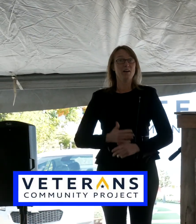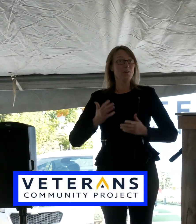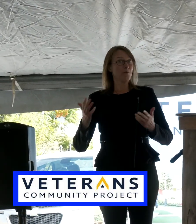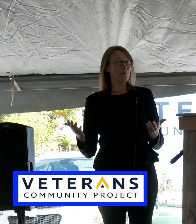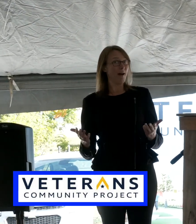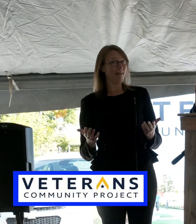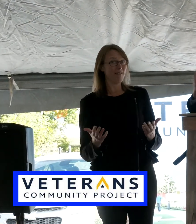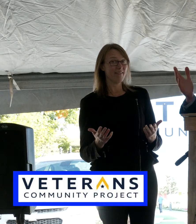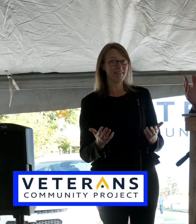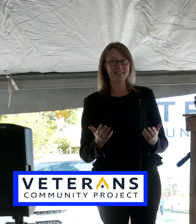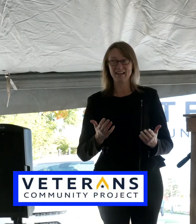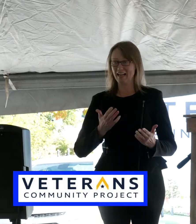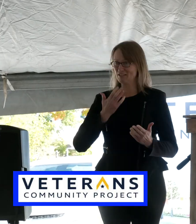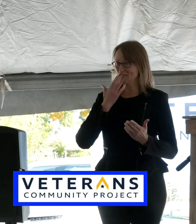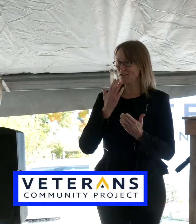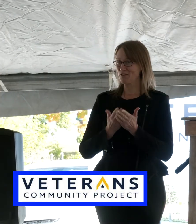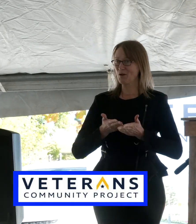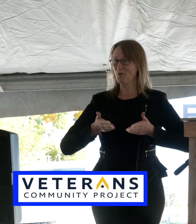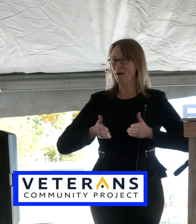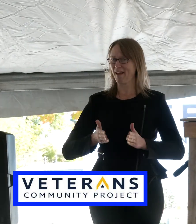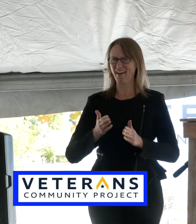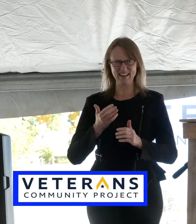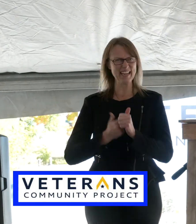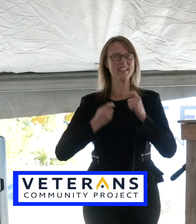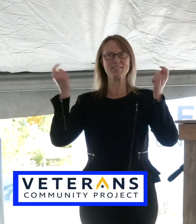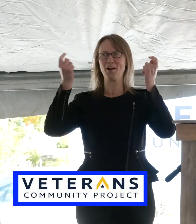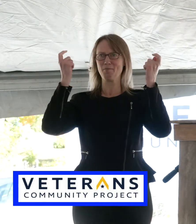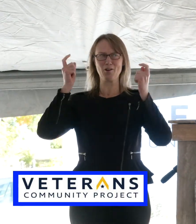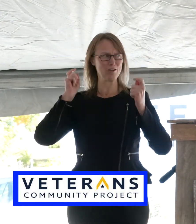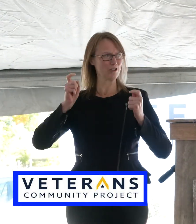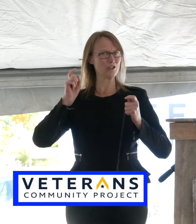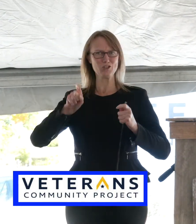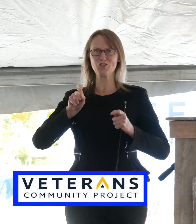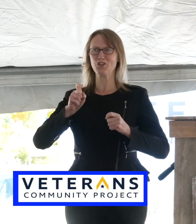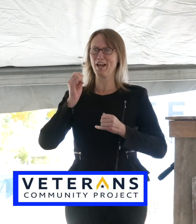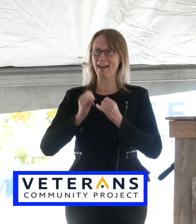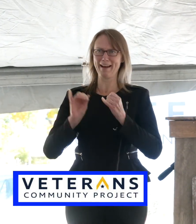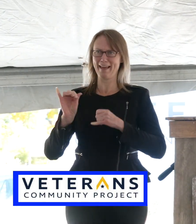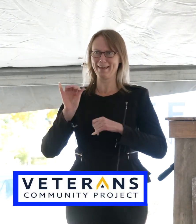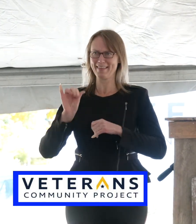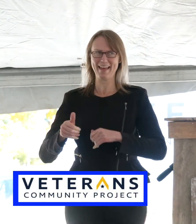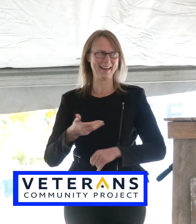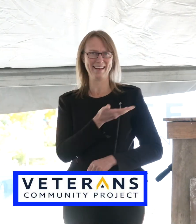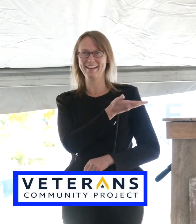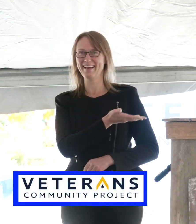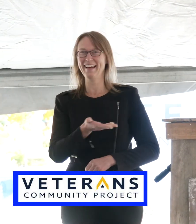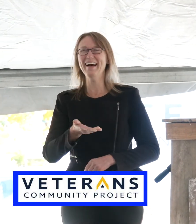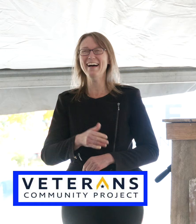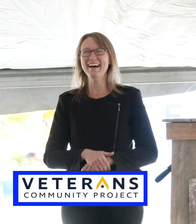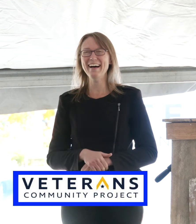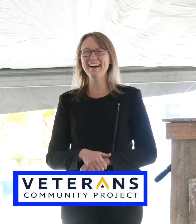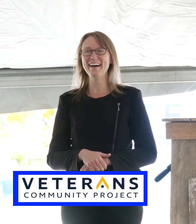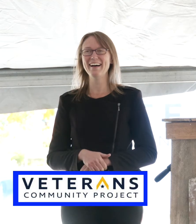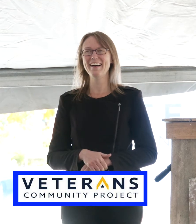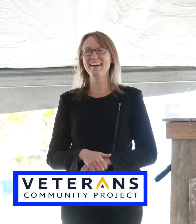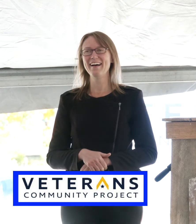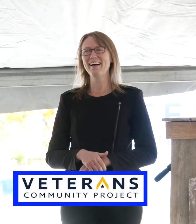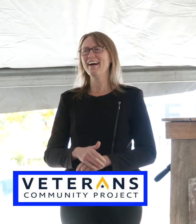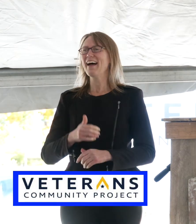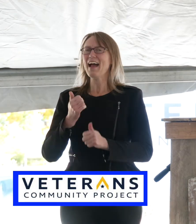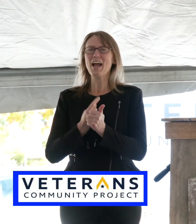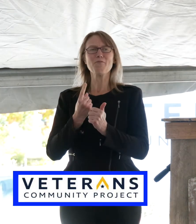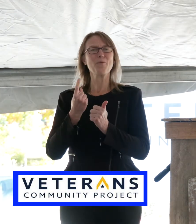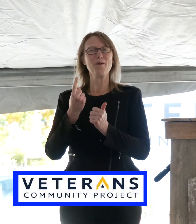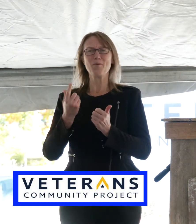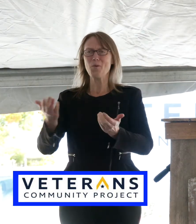that was a good way. All ceremonies should end that way, personally, in my view. I want to thank everybody for being here today,